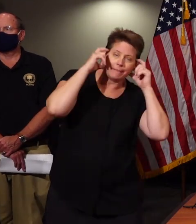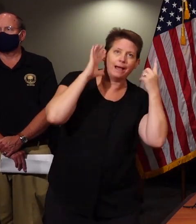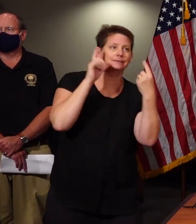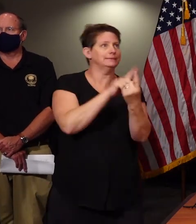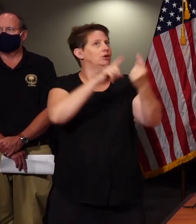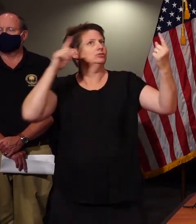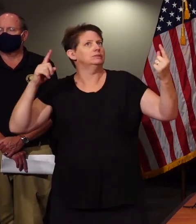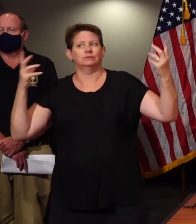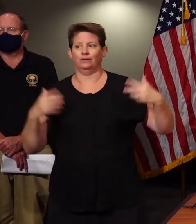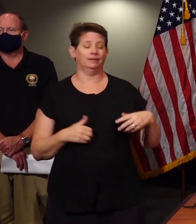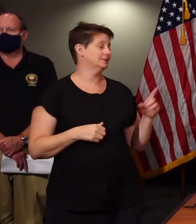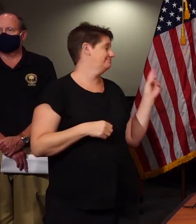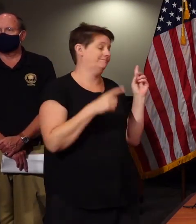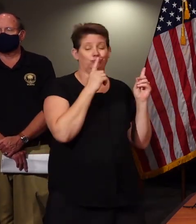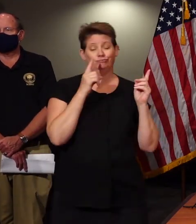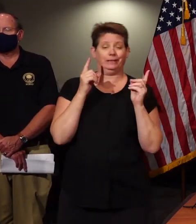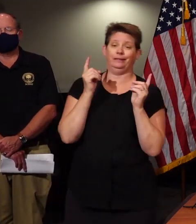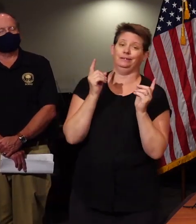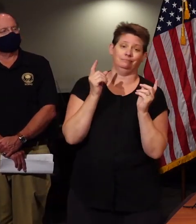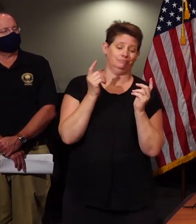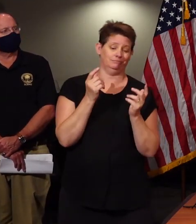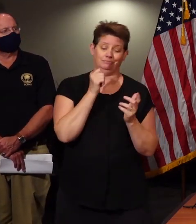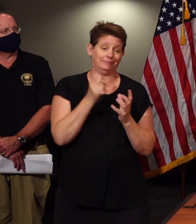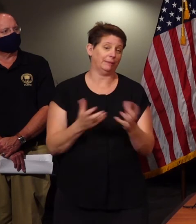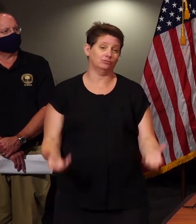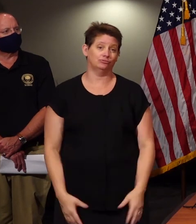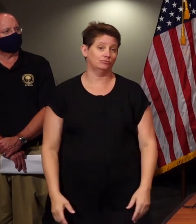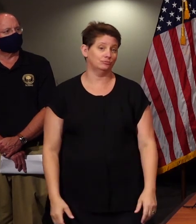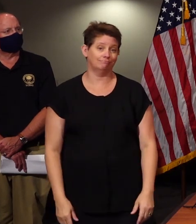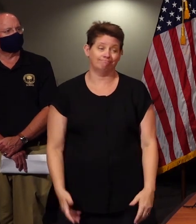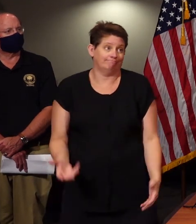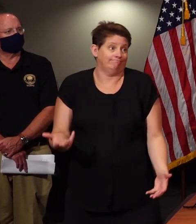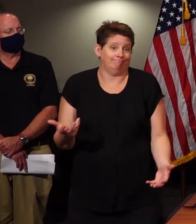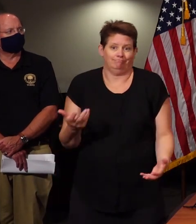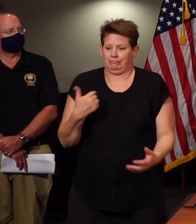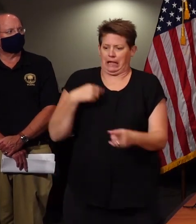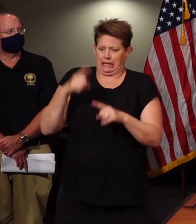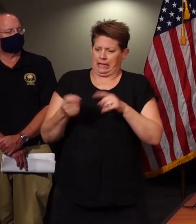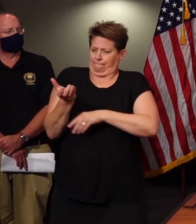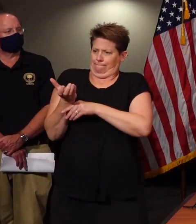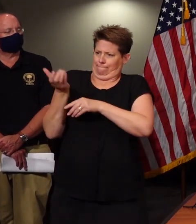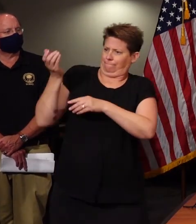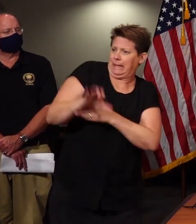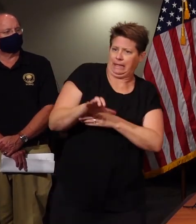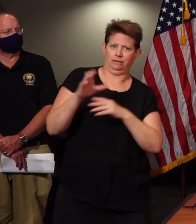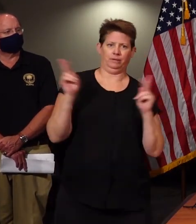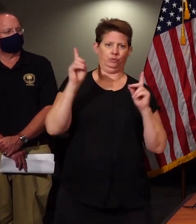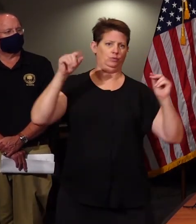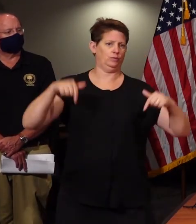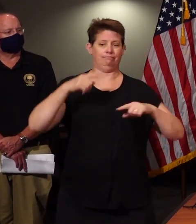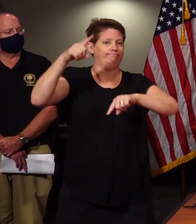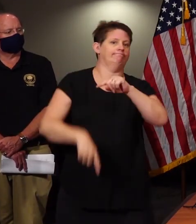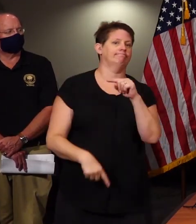if they can't. They're not listening. In addition to what we've done, you can't make people do this. The only